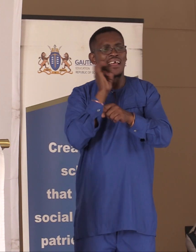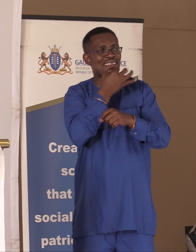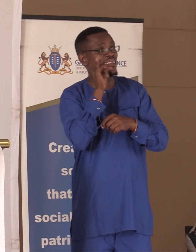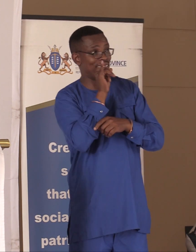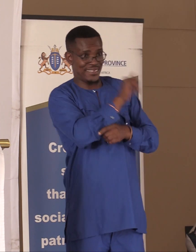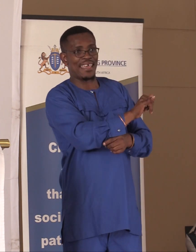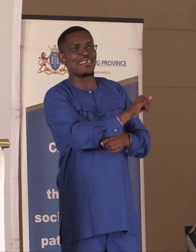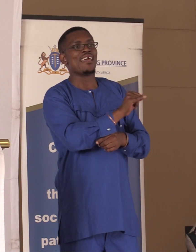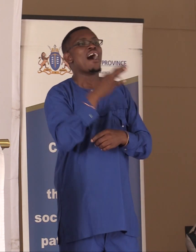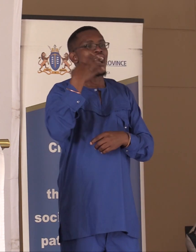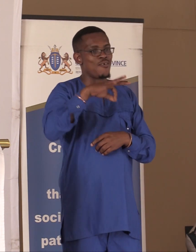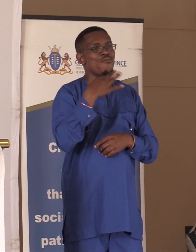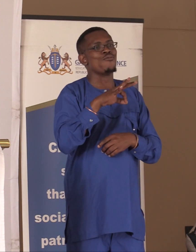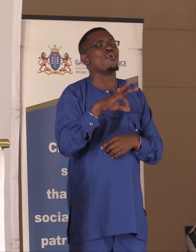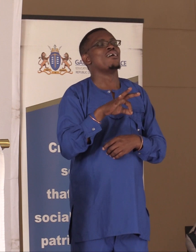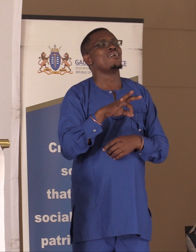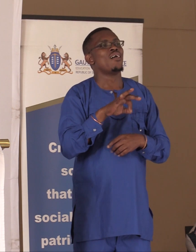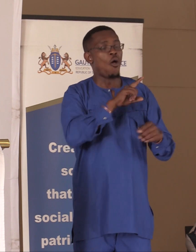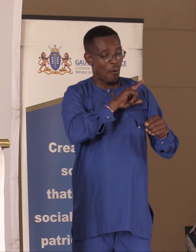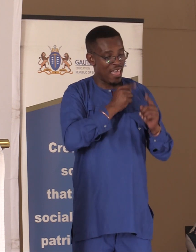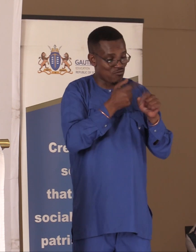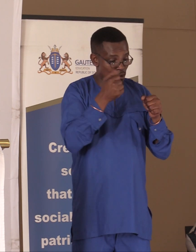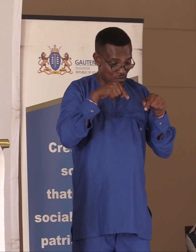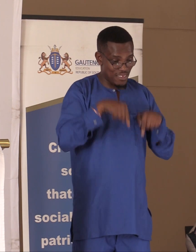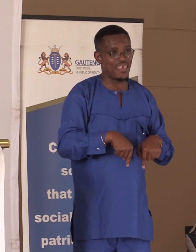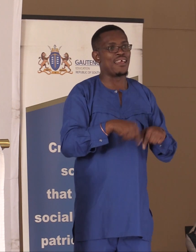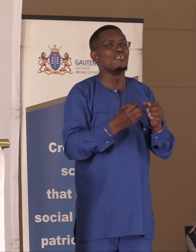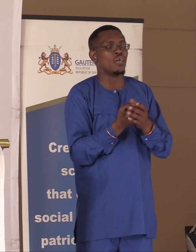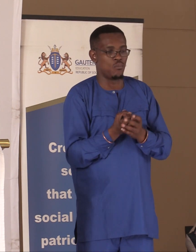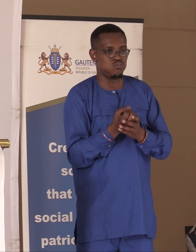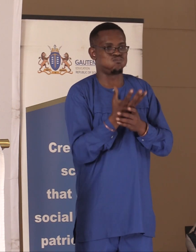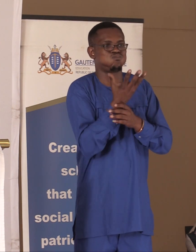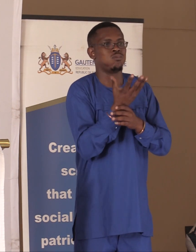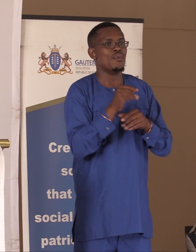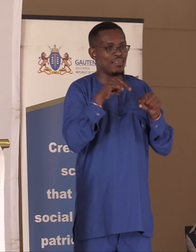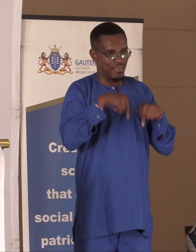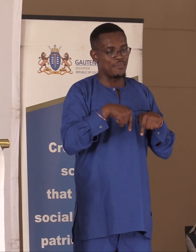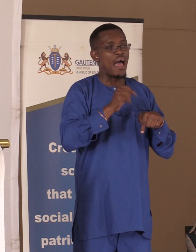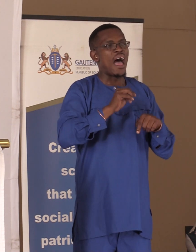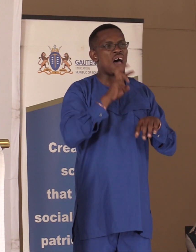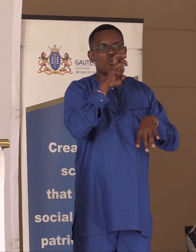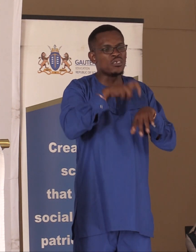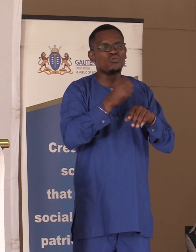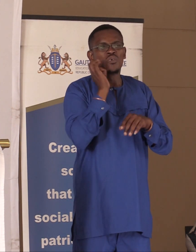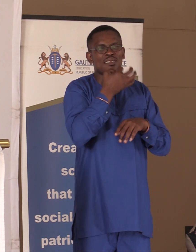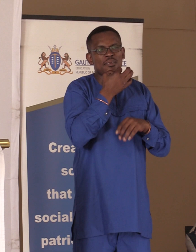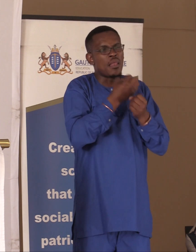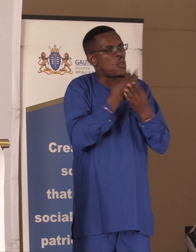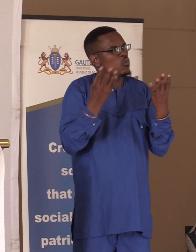she's in Harangu, I'm happy. Because she comes from here, she's plowing back. And I don't want to say a lot. When she was saying,